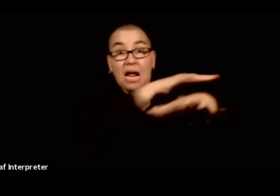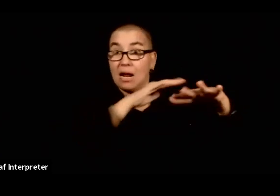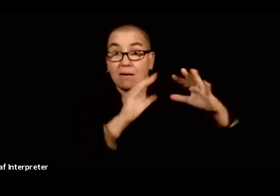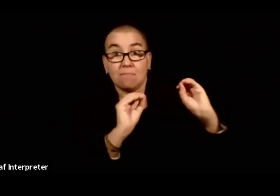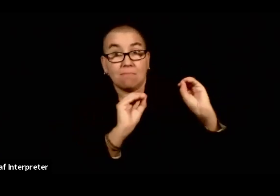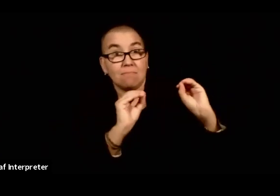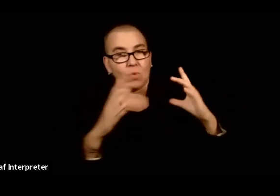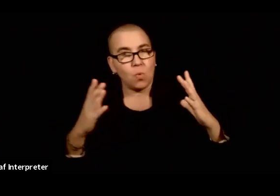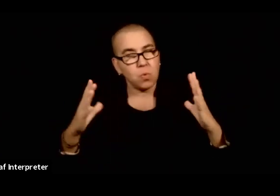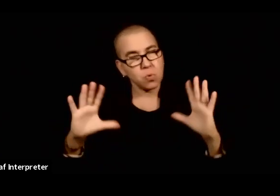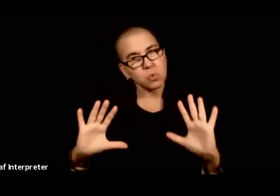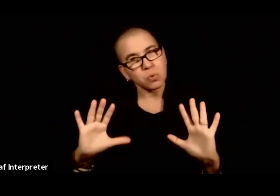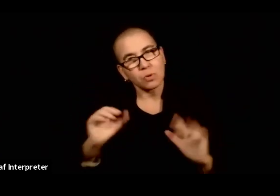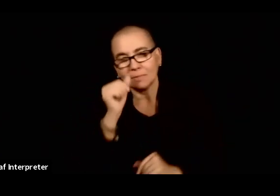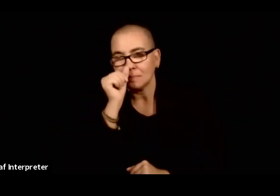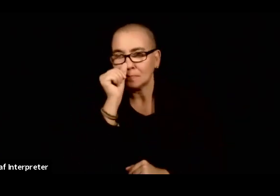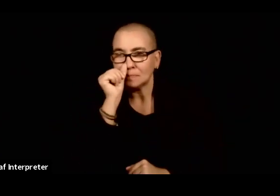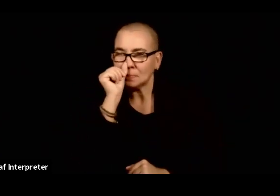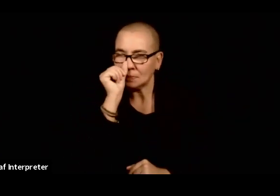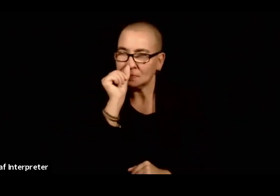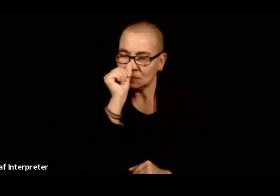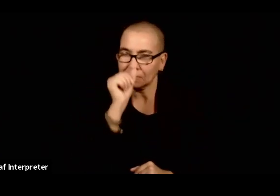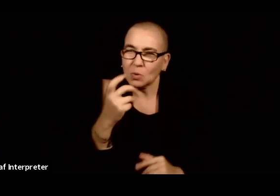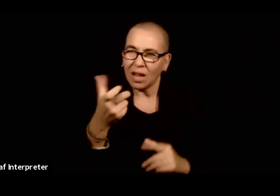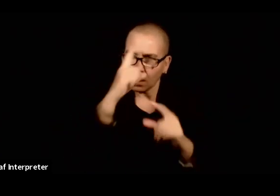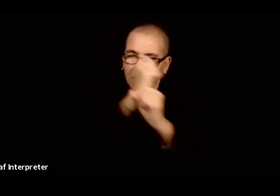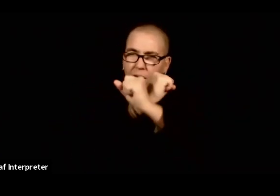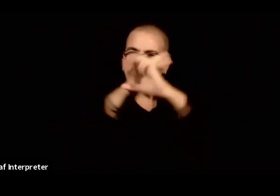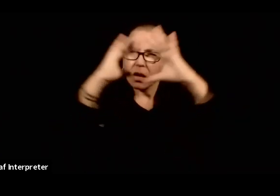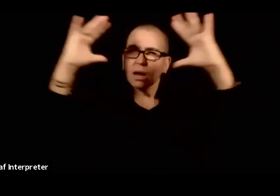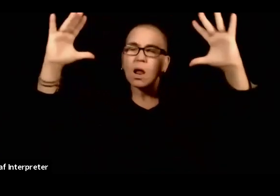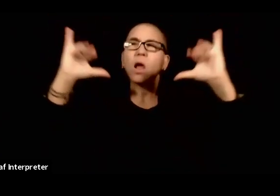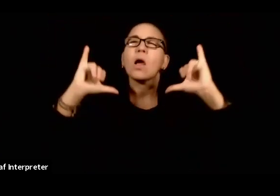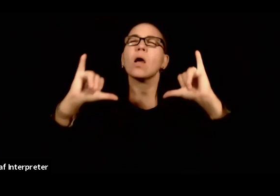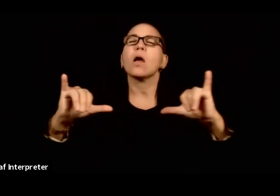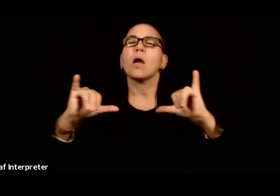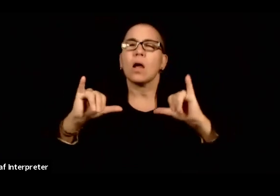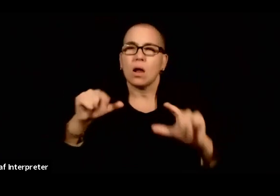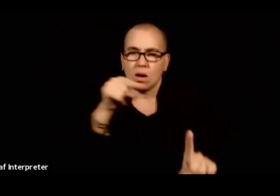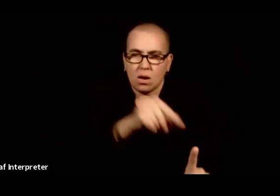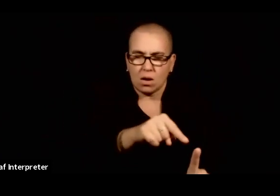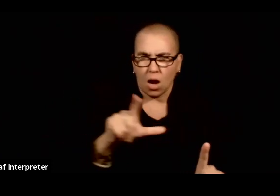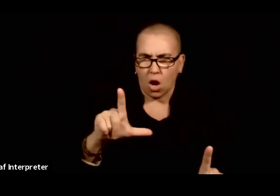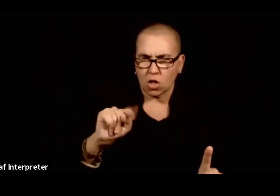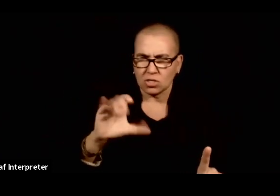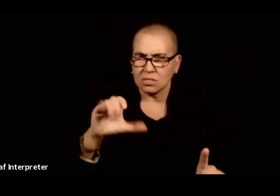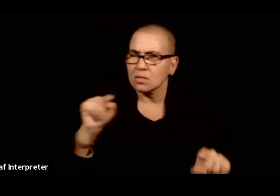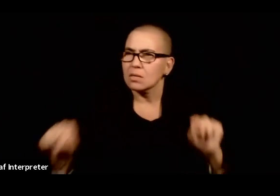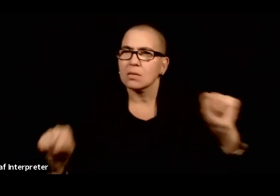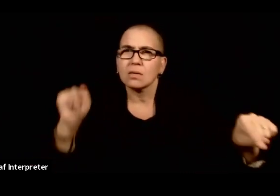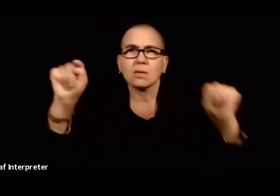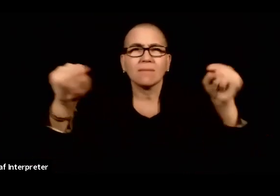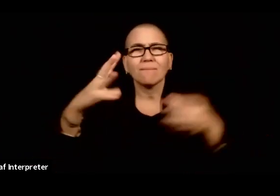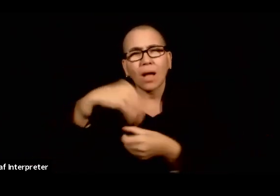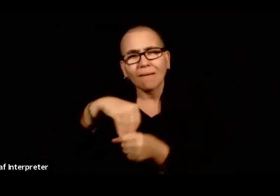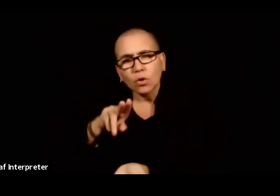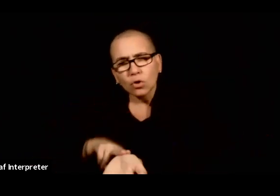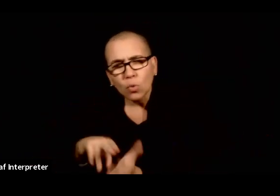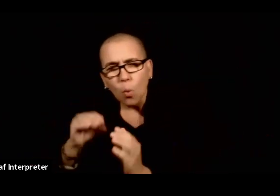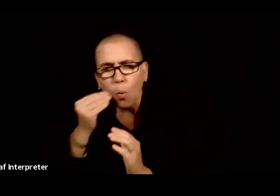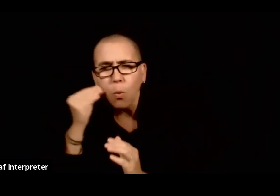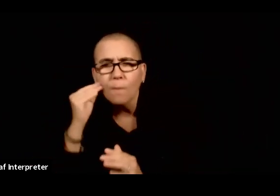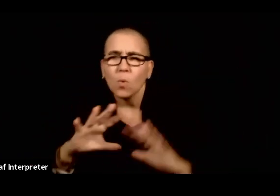the point that the long-term care sector as a whole is working very hard to keep their facilities as safe as possible